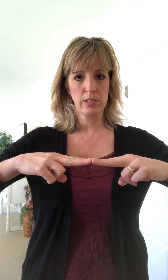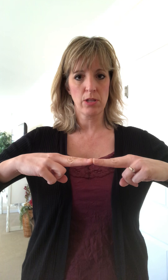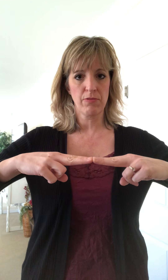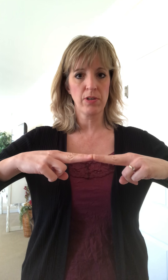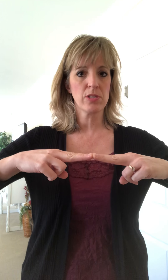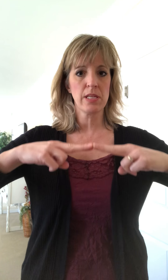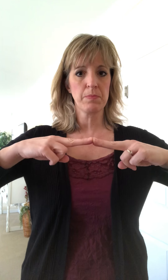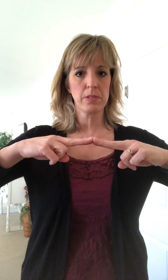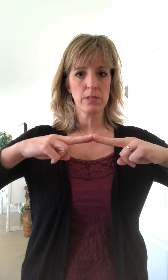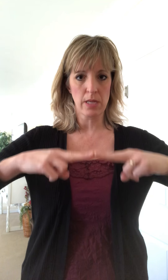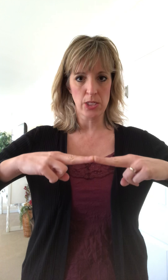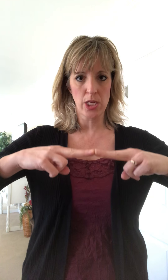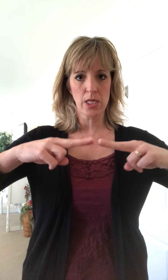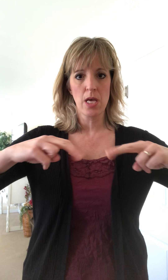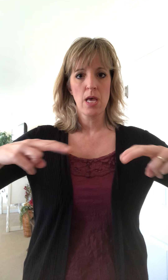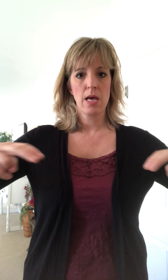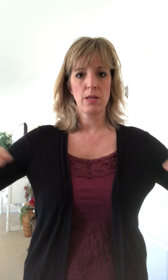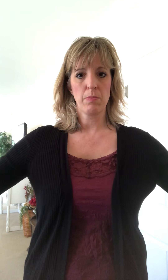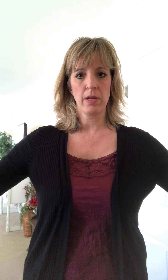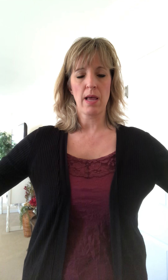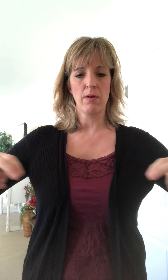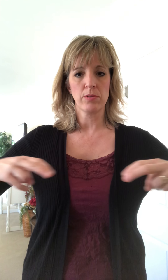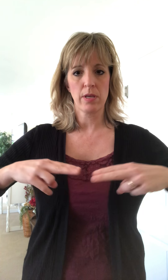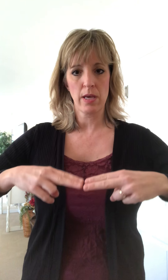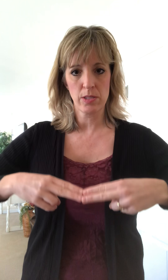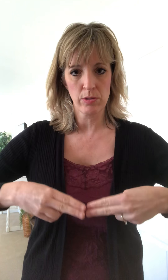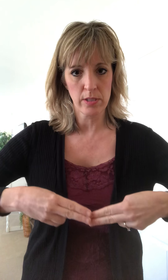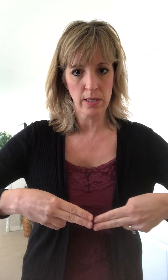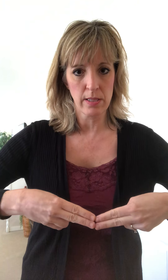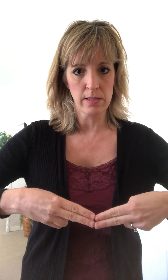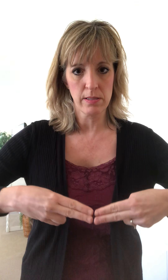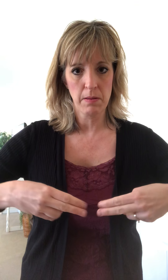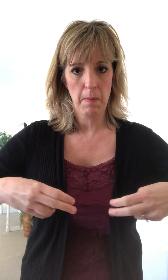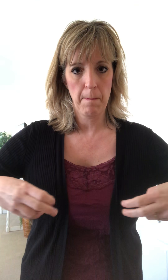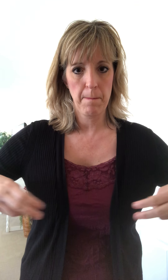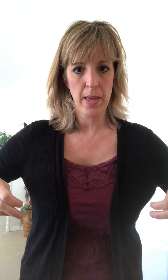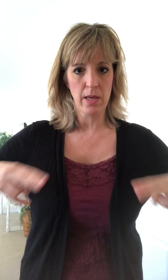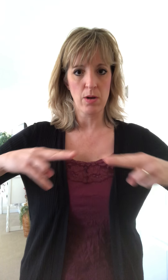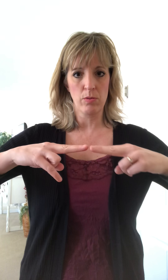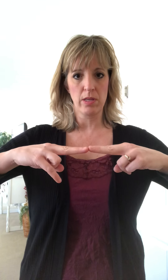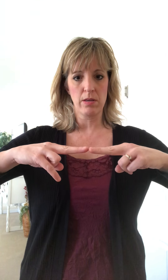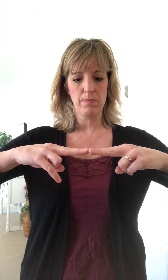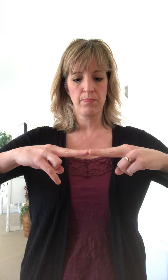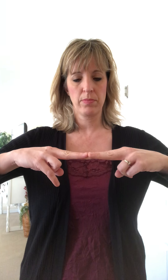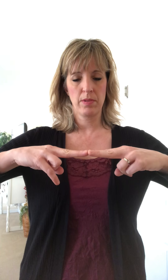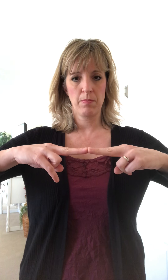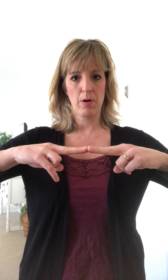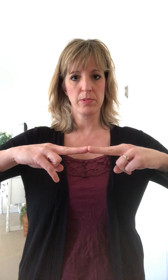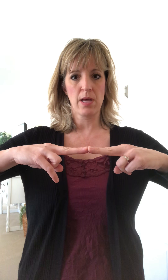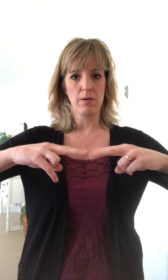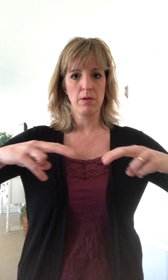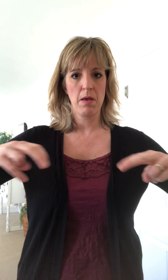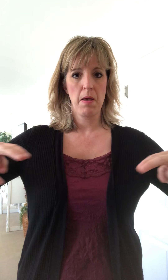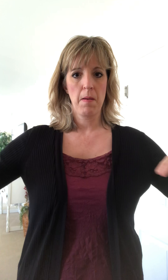other, fingertips touching, and then you bring it out. Okay, so it looks like this. Bacon, only palms down.